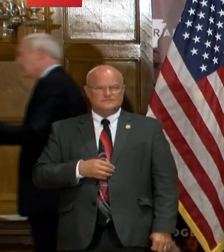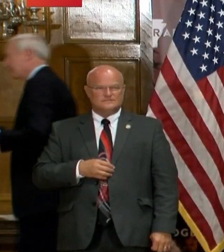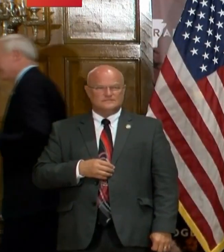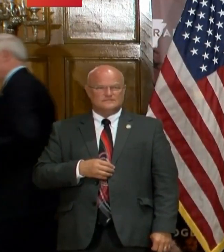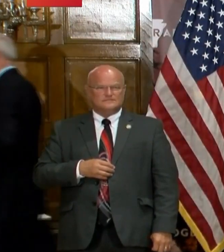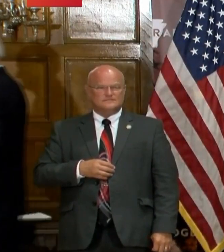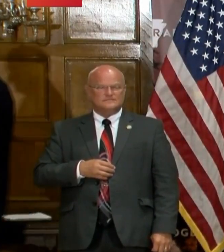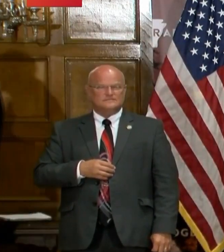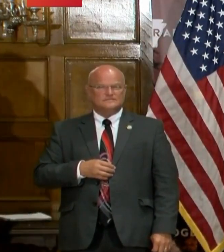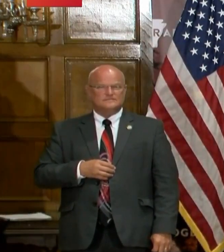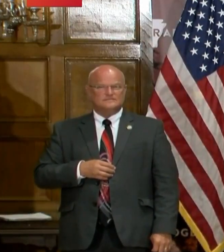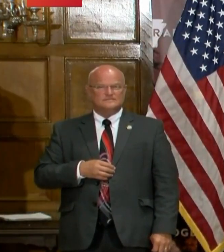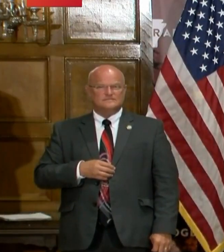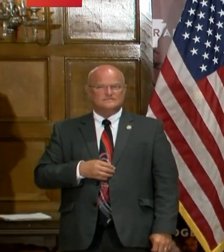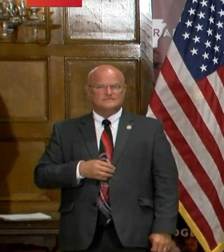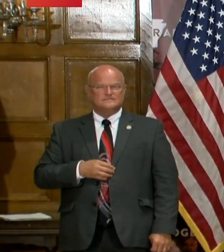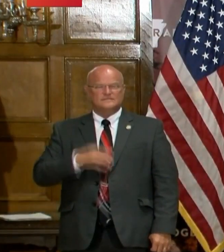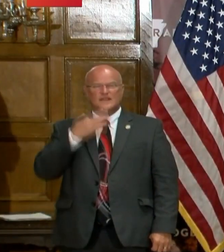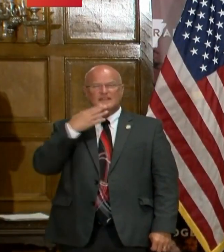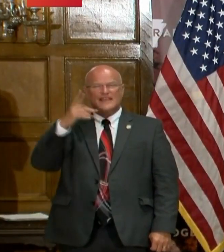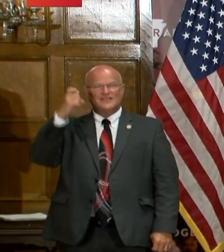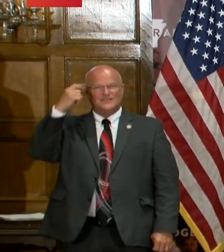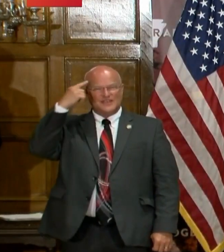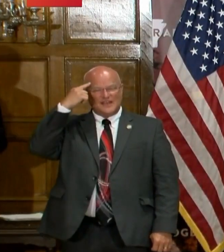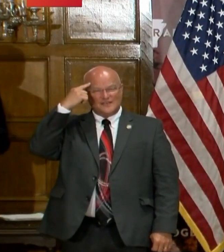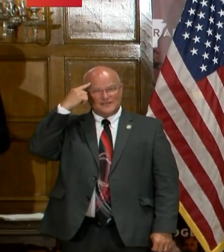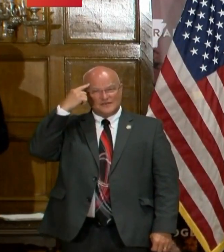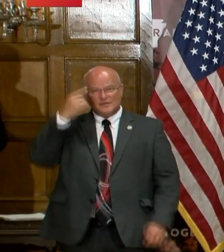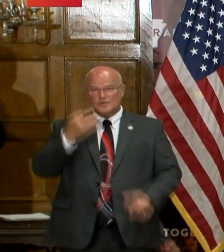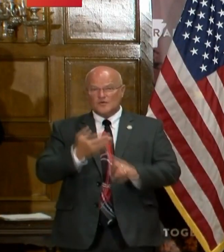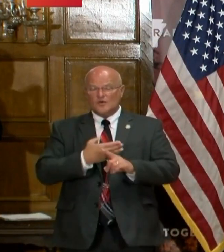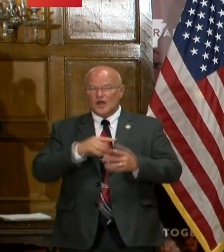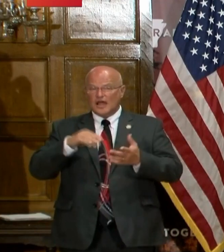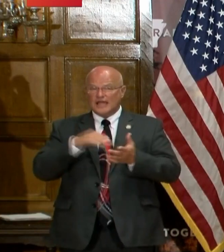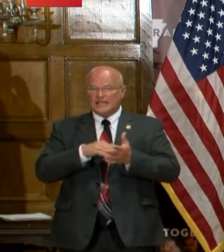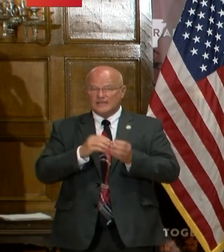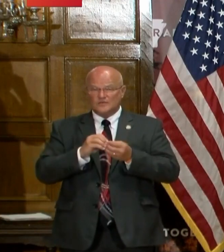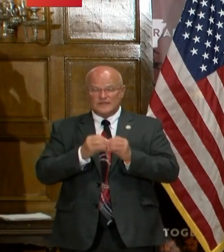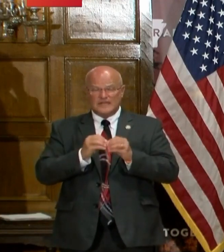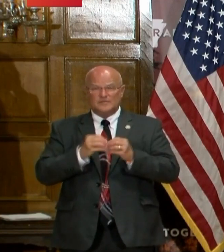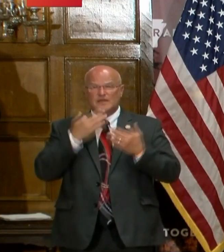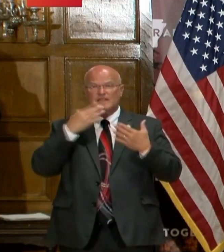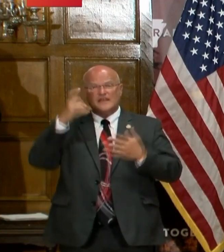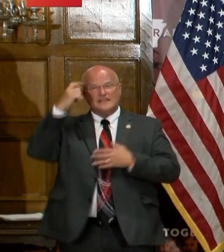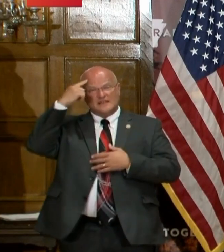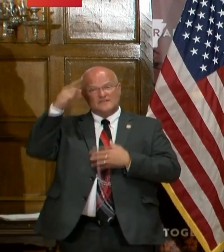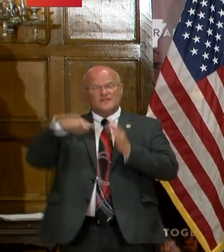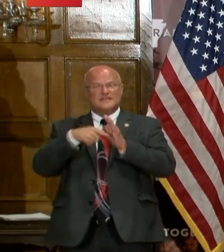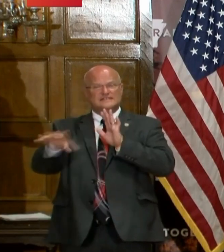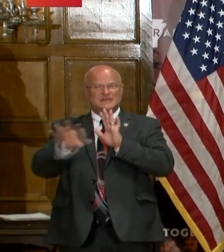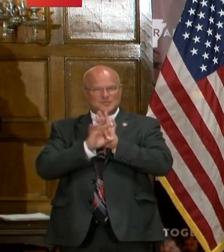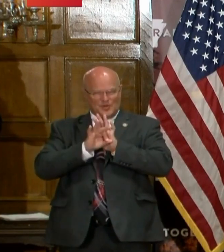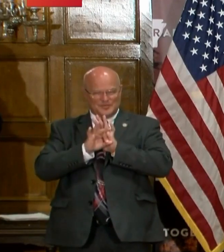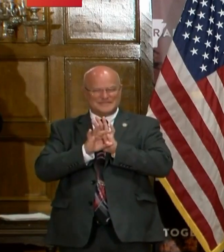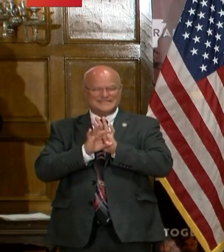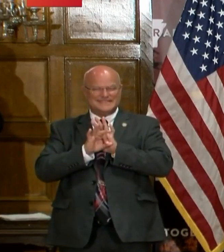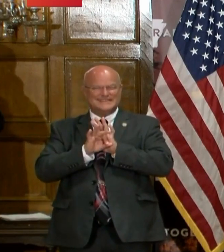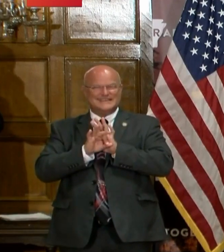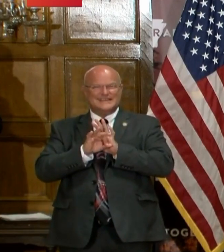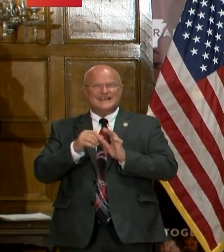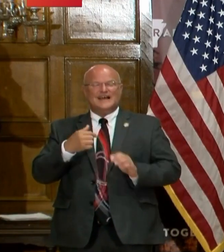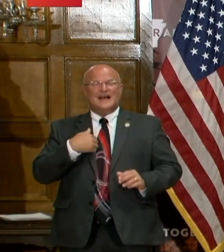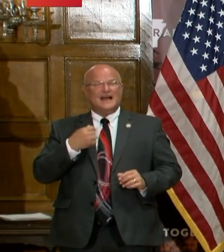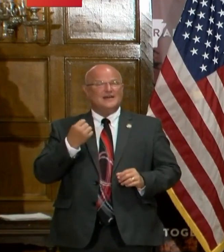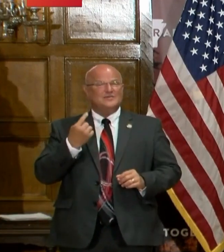Thank you, Governor. So before I begin with the numbers, let me thank the Governor for this appointment. I realize it's a significant